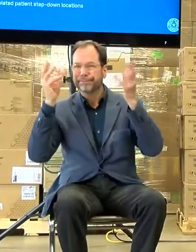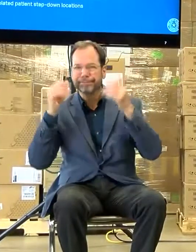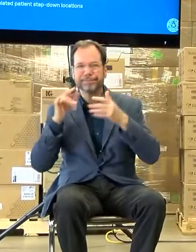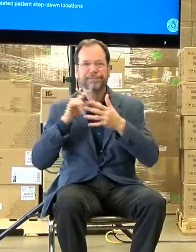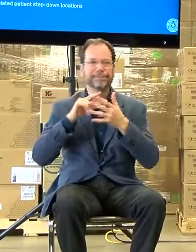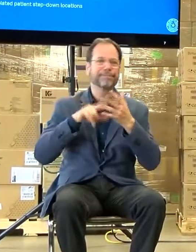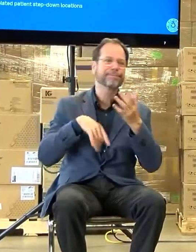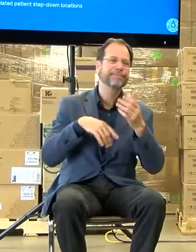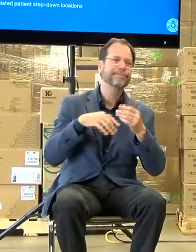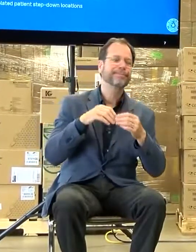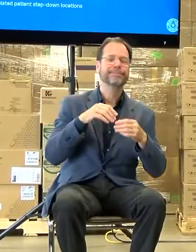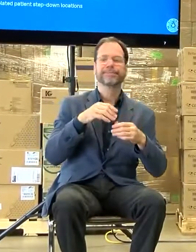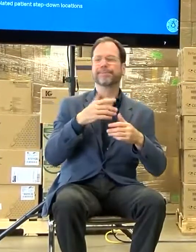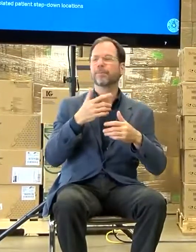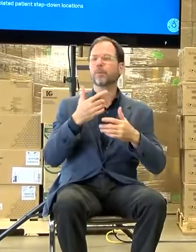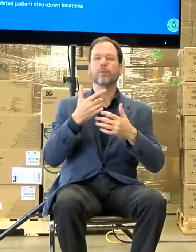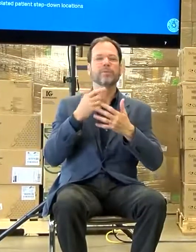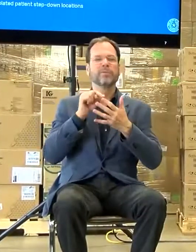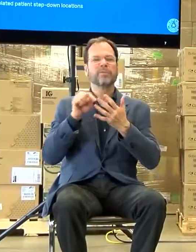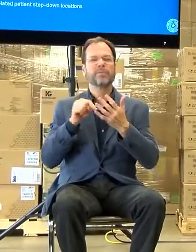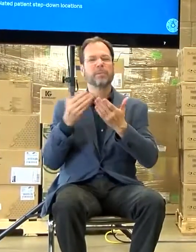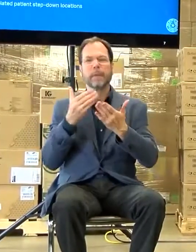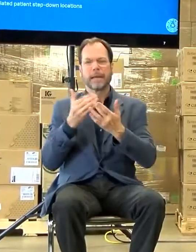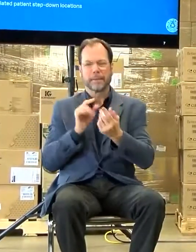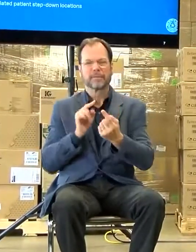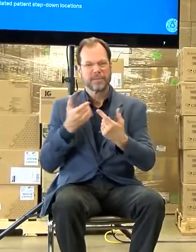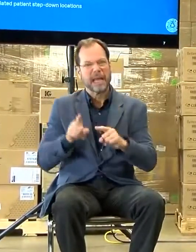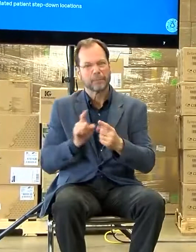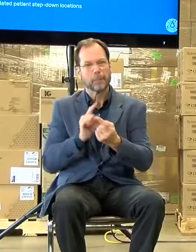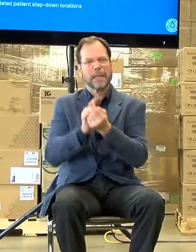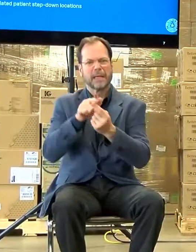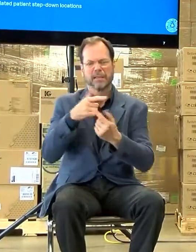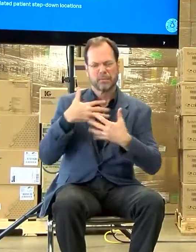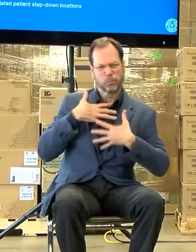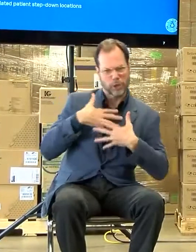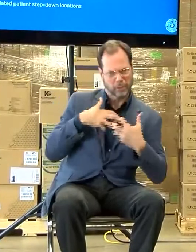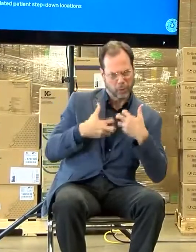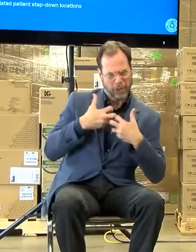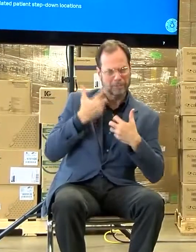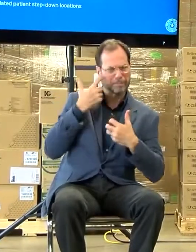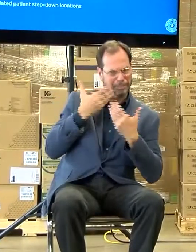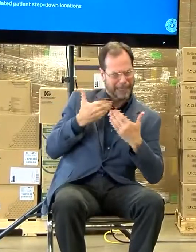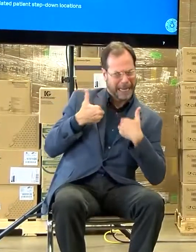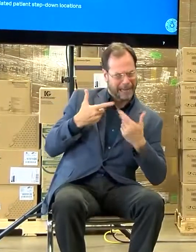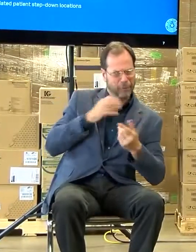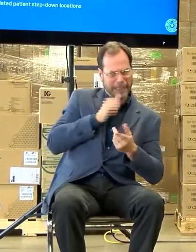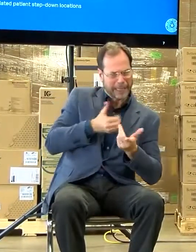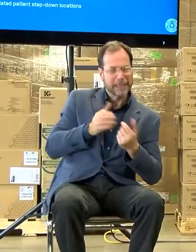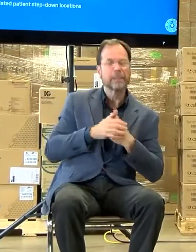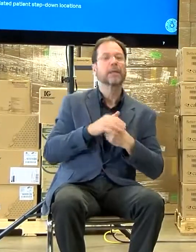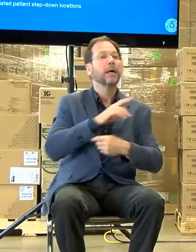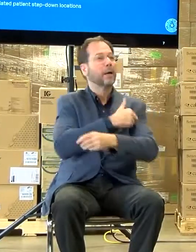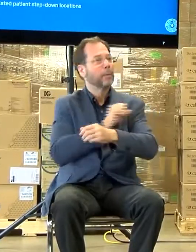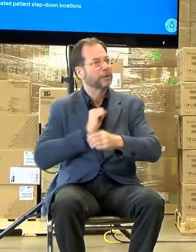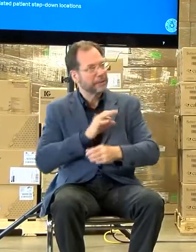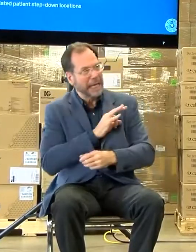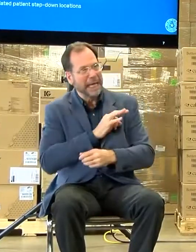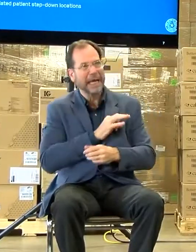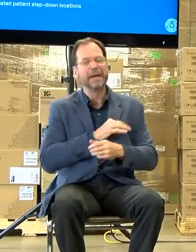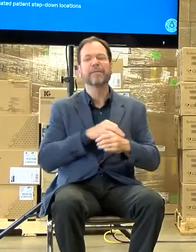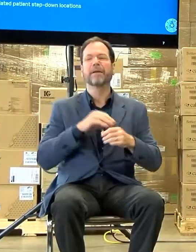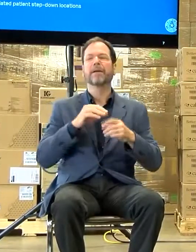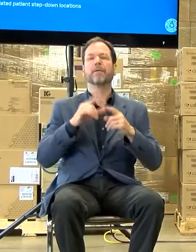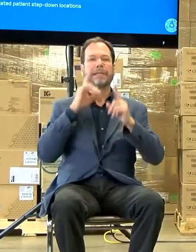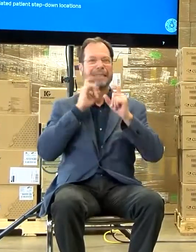on triage and the need that they might encounter someone that had respiratory issues. We had hospital staff for in-house